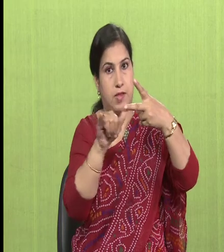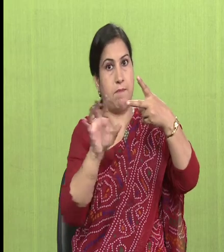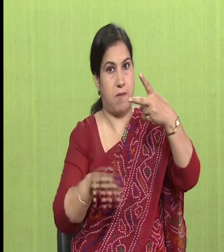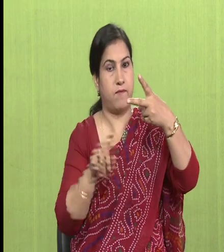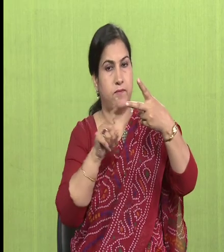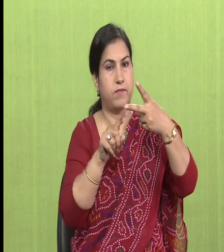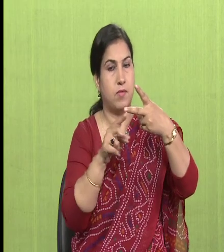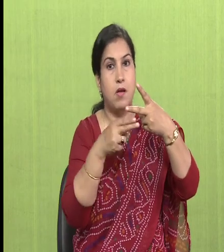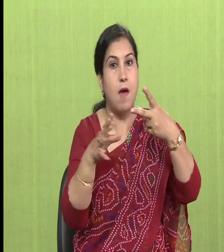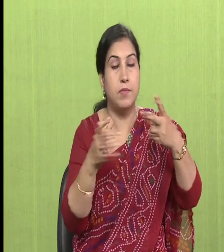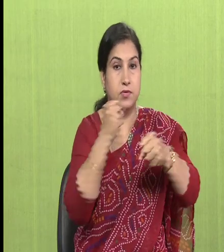and that is geography.